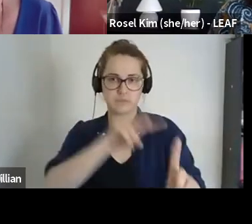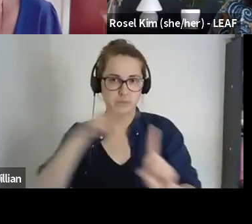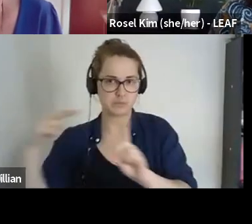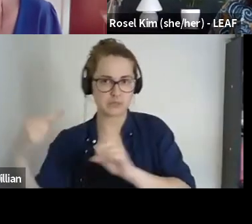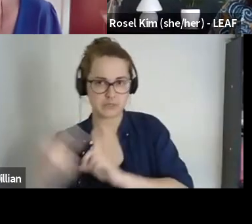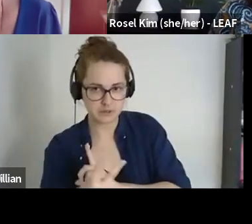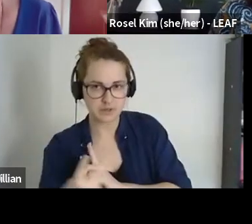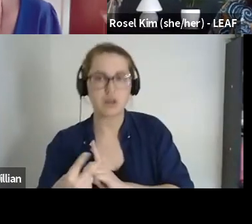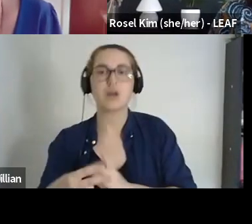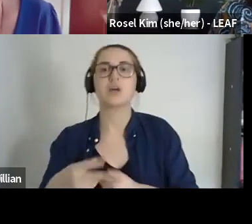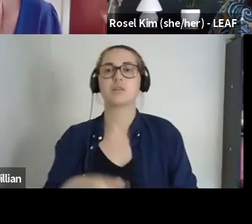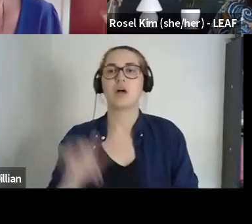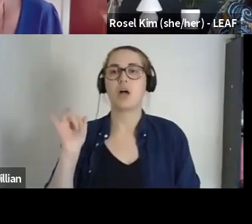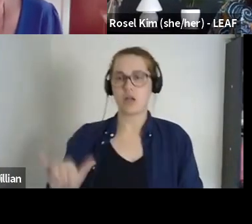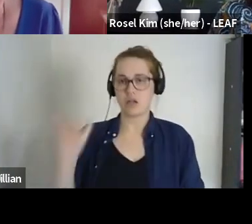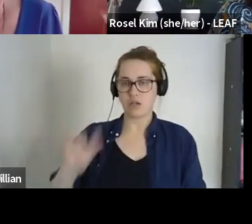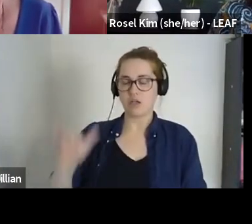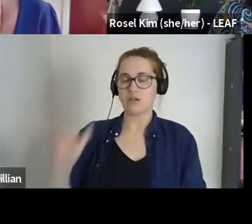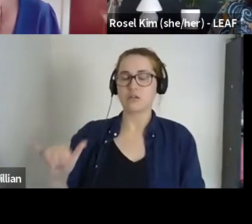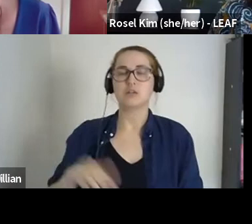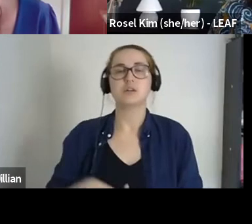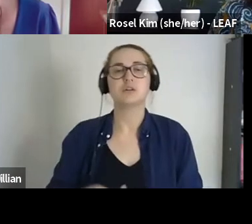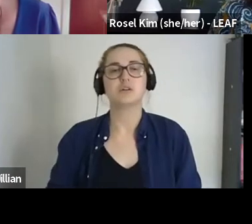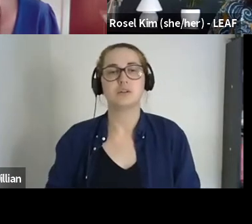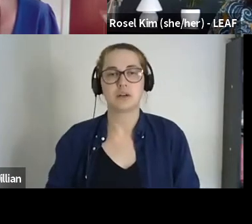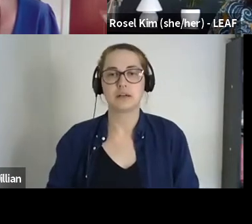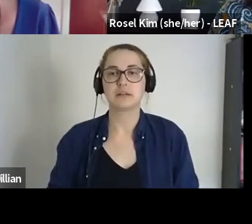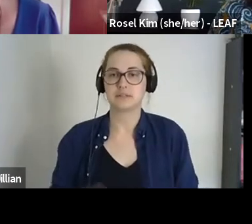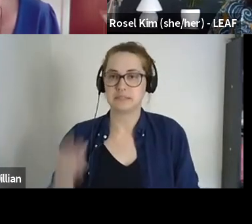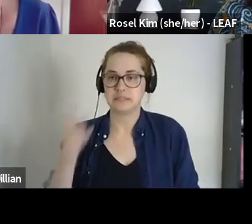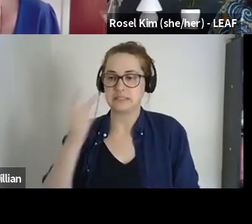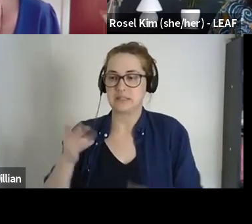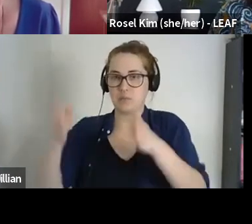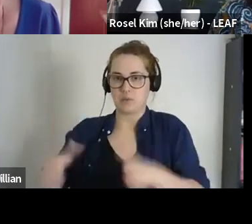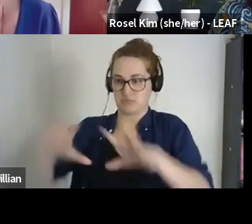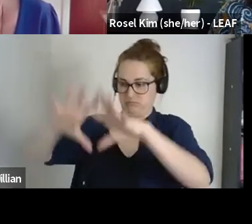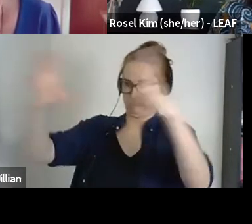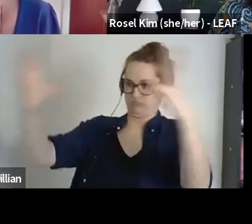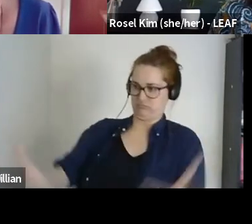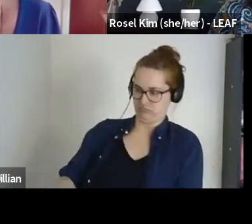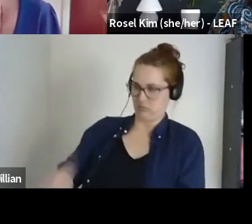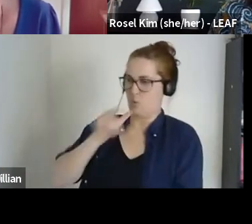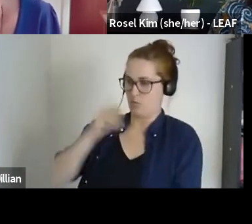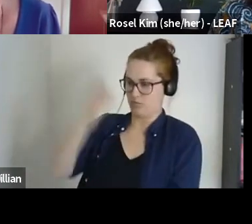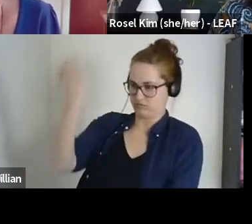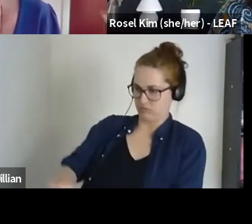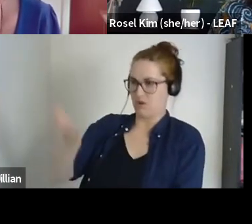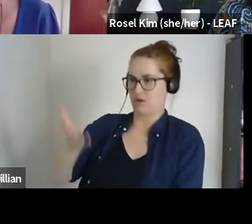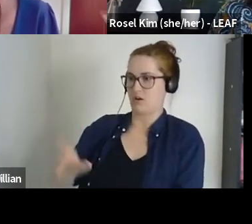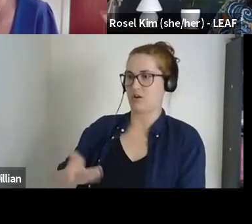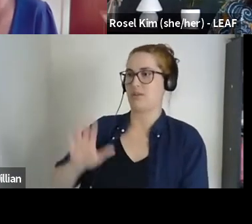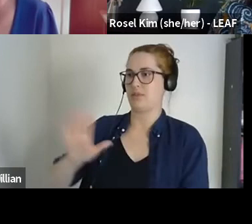one characteristic, but really the person as a whole, and how the various elements of their life sort